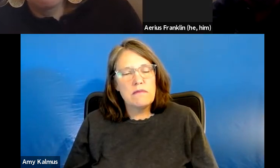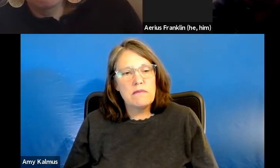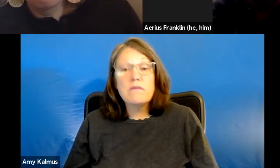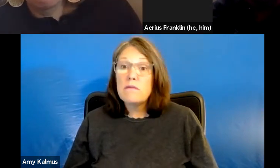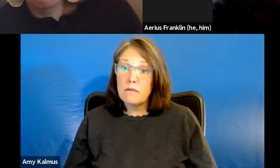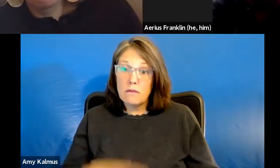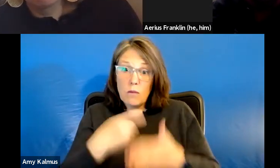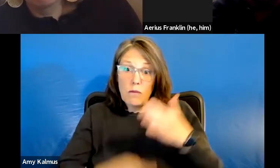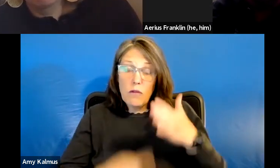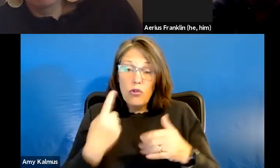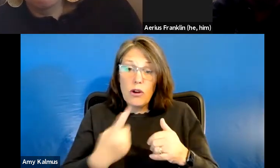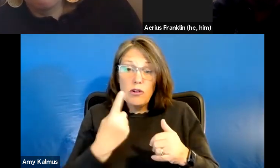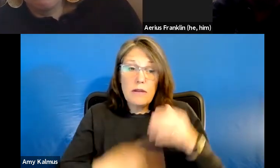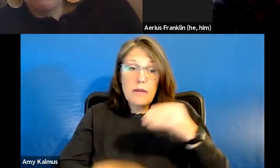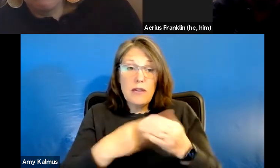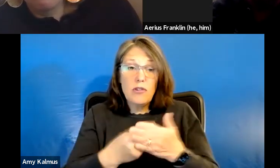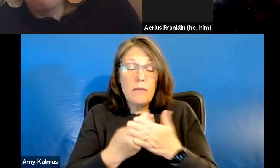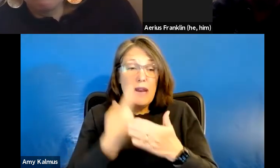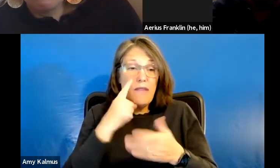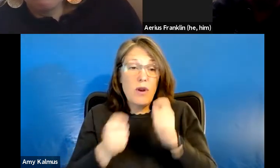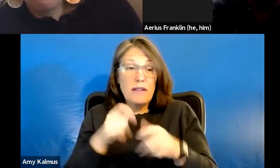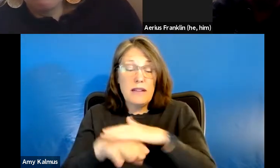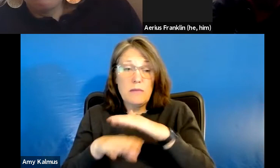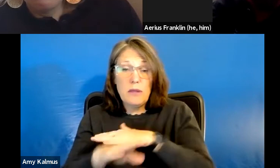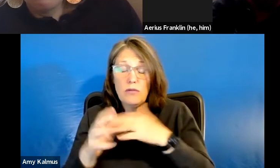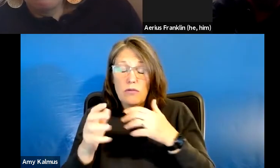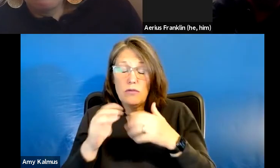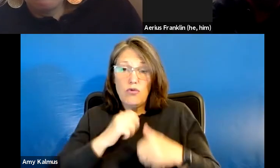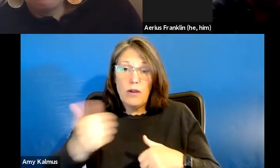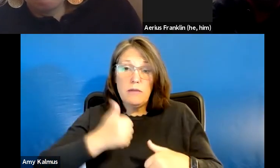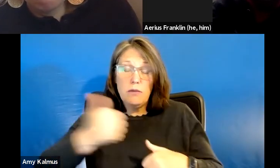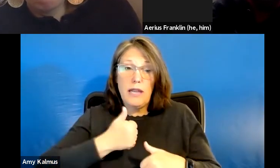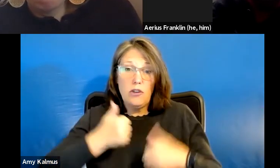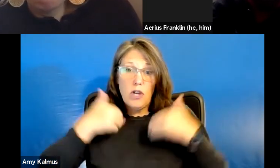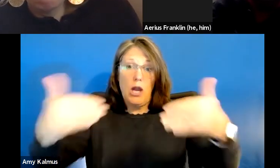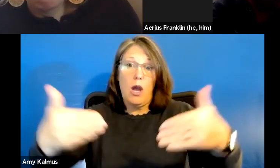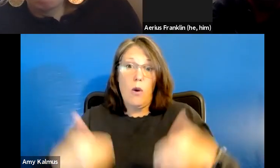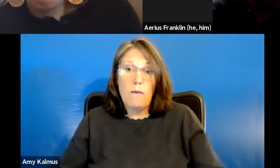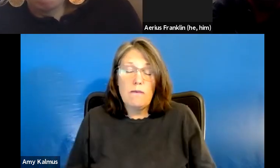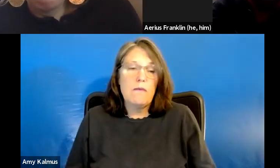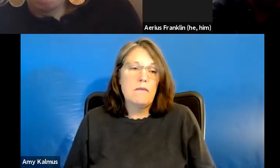Charging someone additional money for accessible transportation. Go.